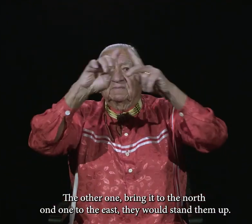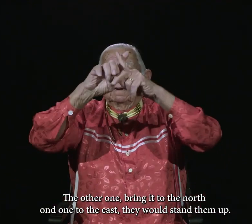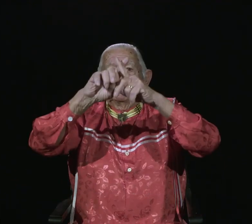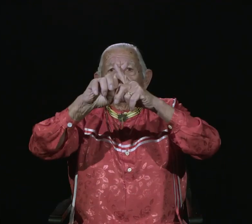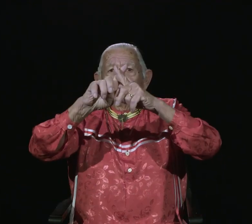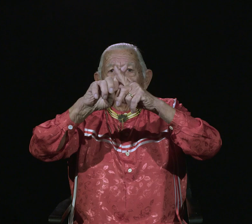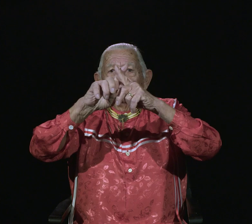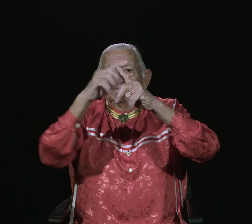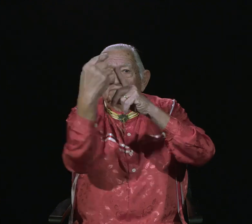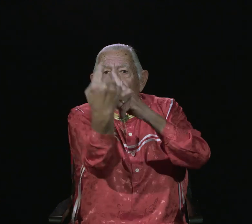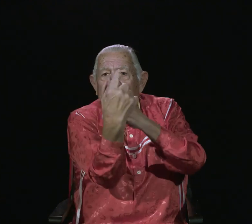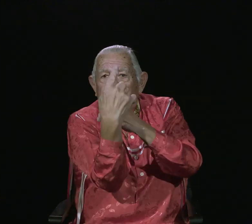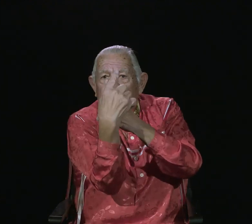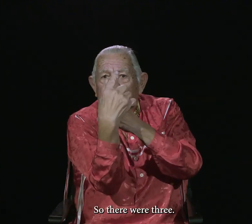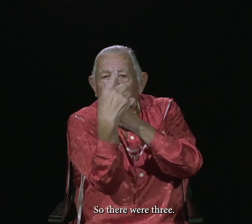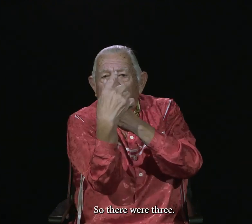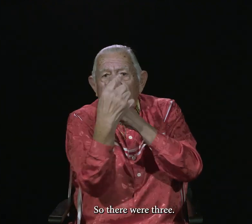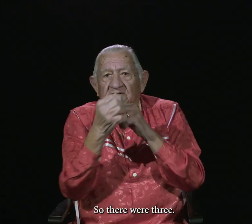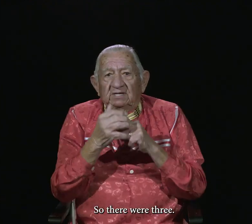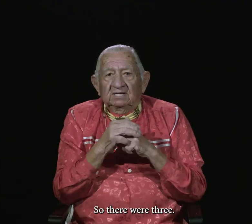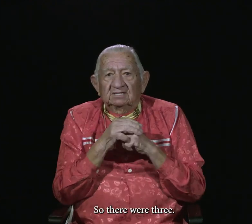up so there was 3.